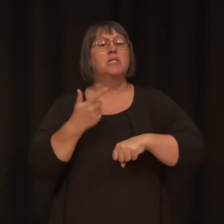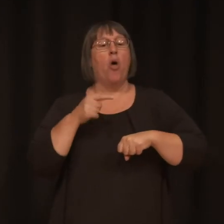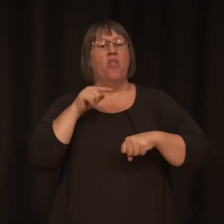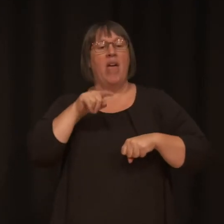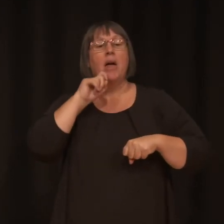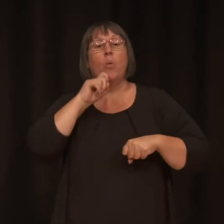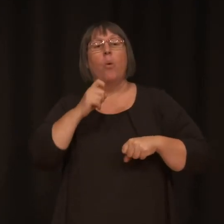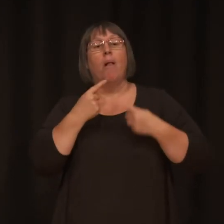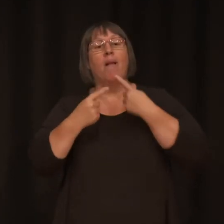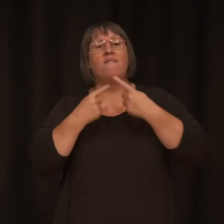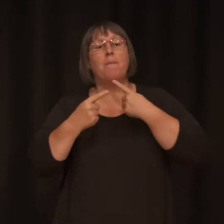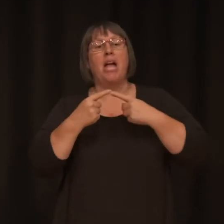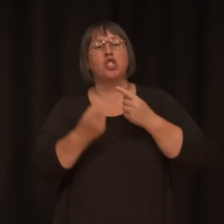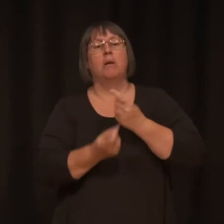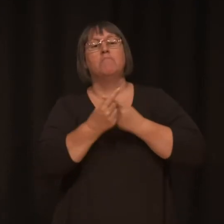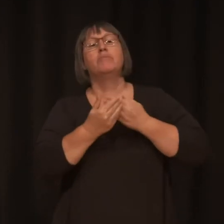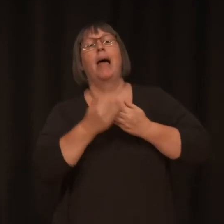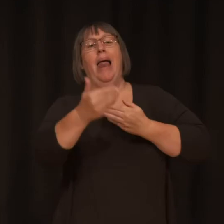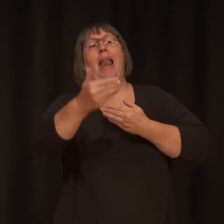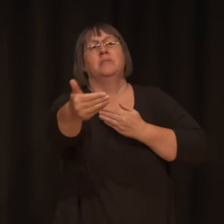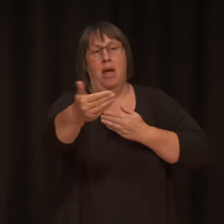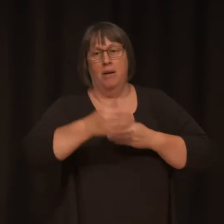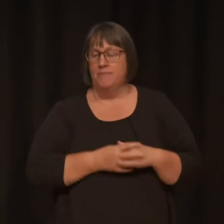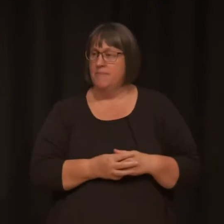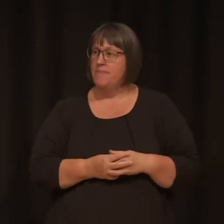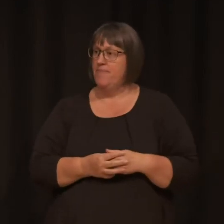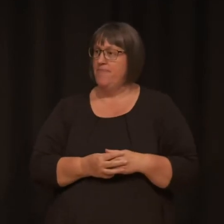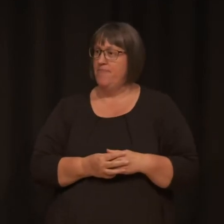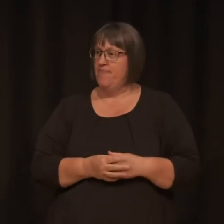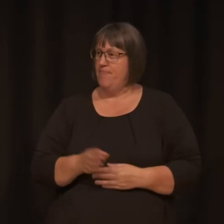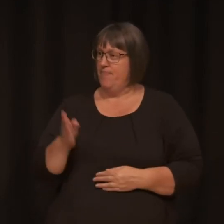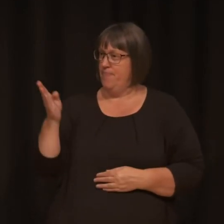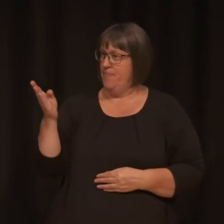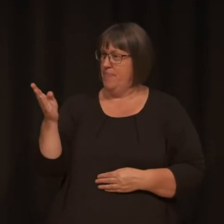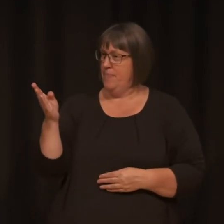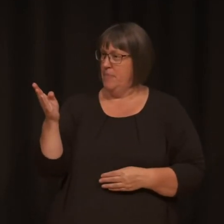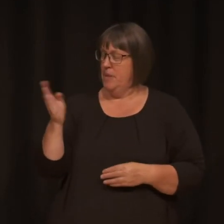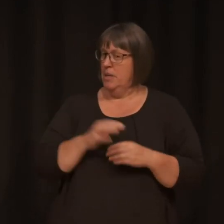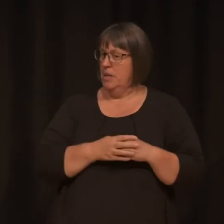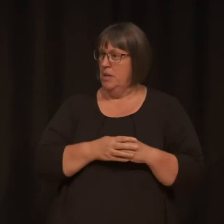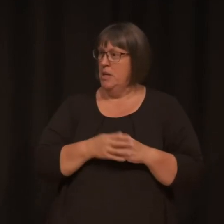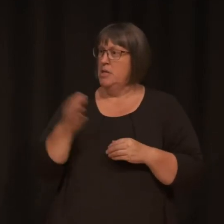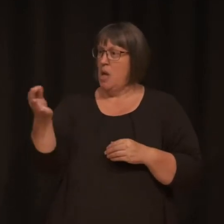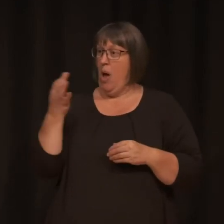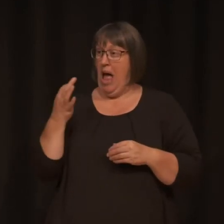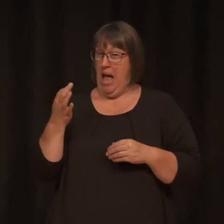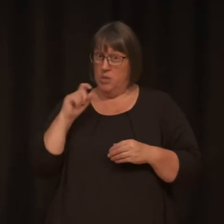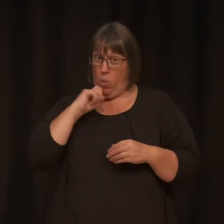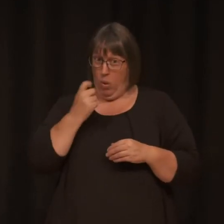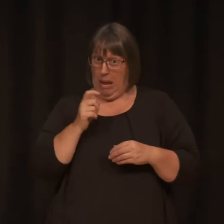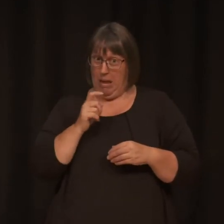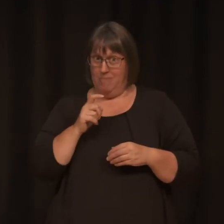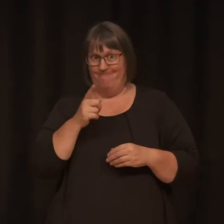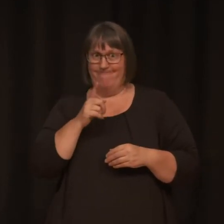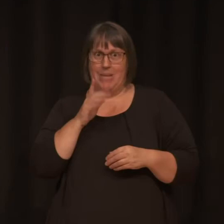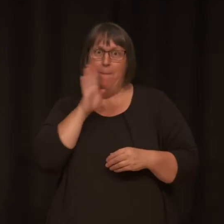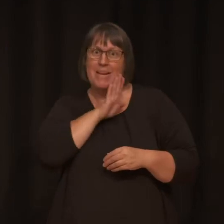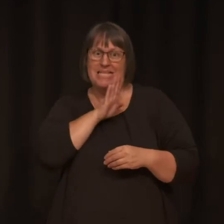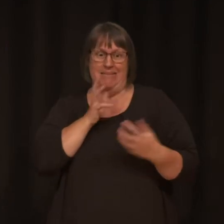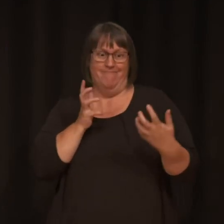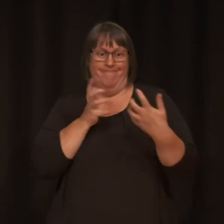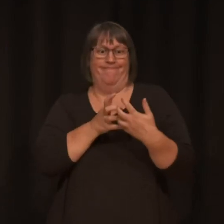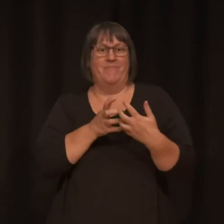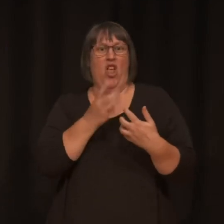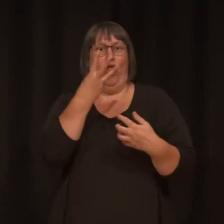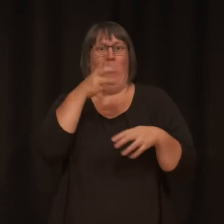full effects of COVID-19. Do you think the government, will it miss the next year's 3-year targets? Oh, well,